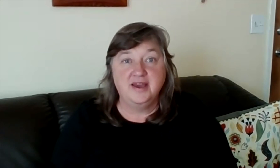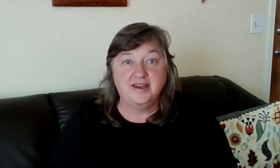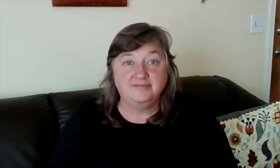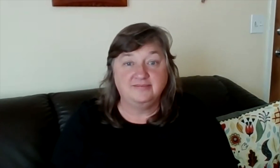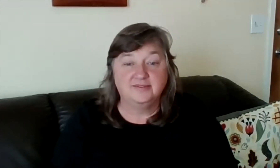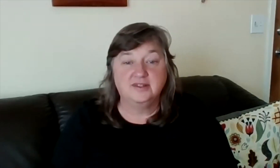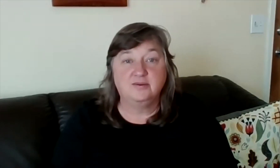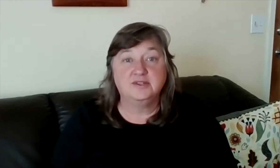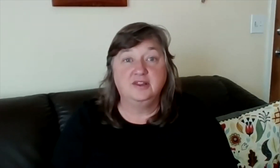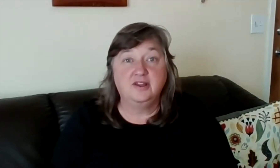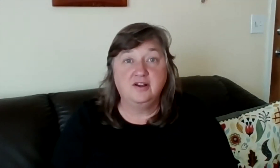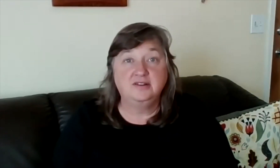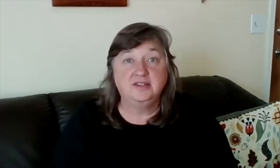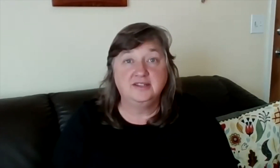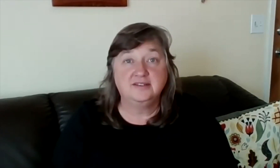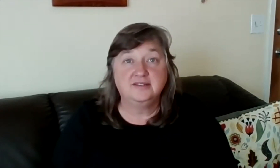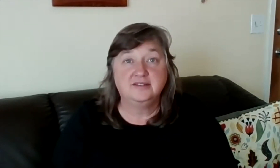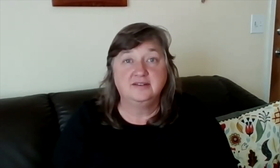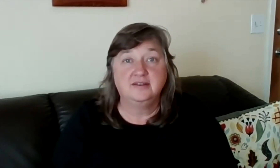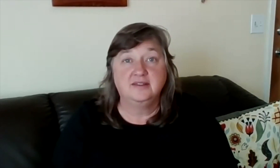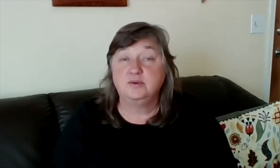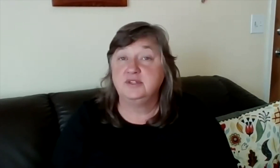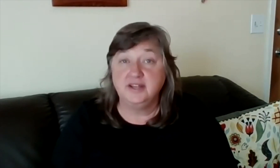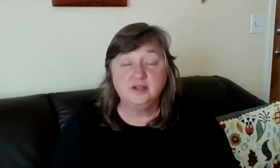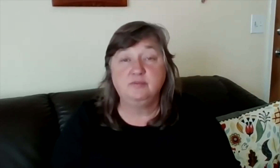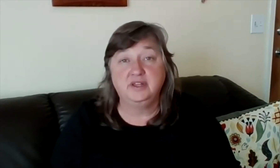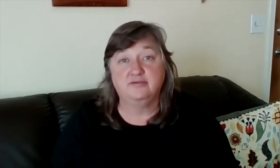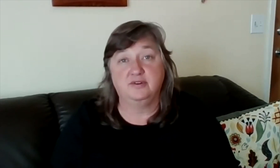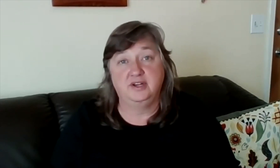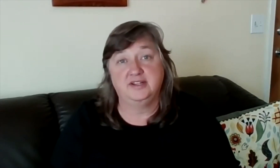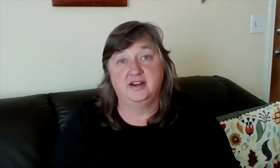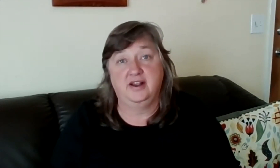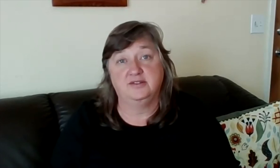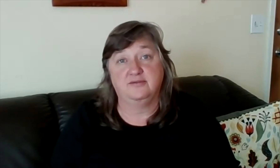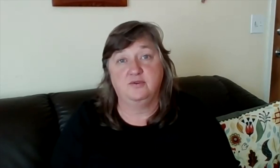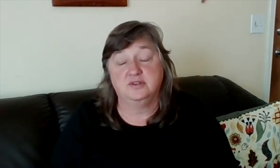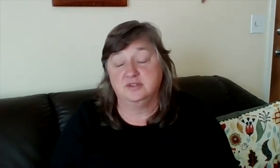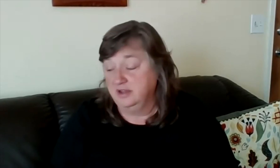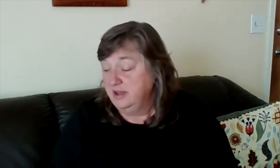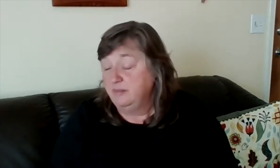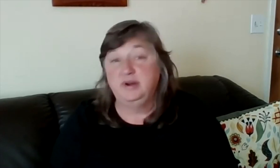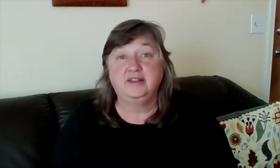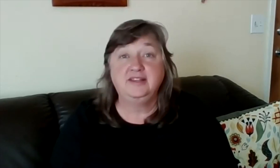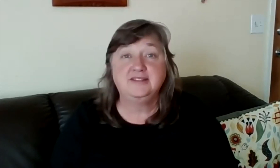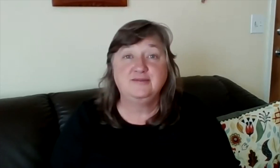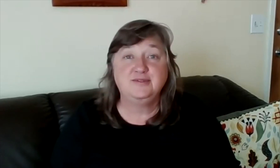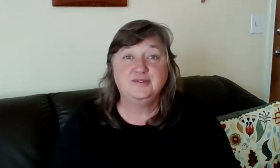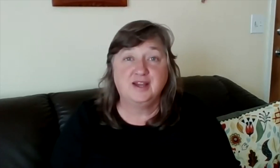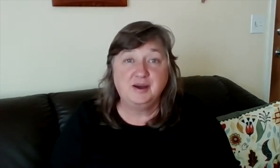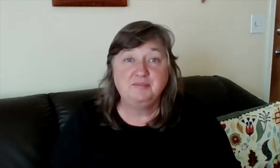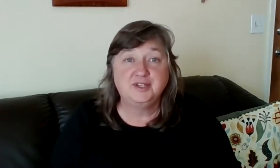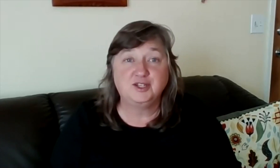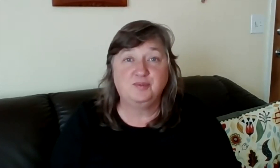Okay, so that was a long list that was incomplete for an entire house, of course, but at least gives you some touch